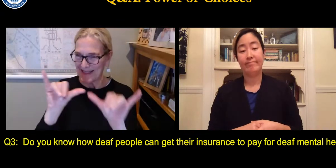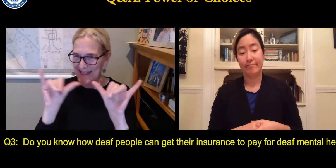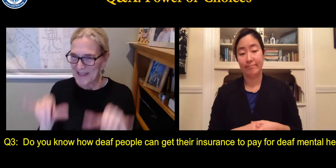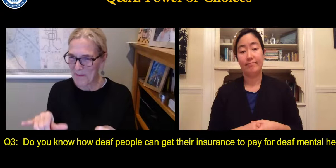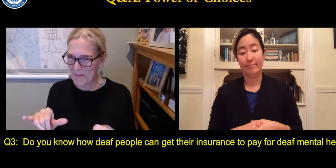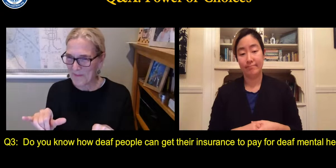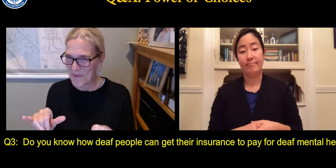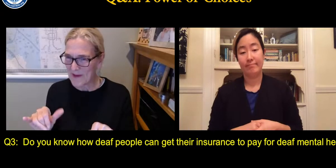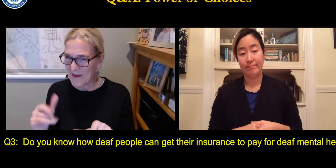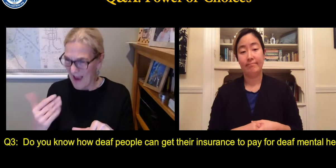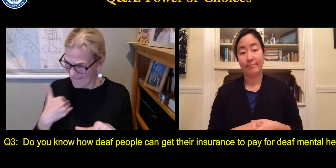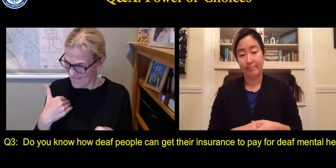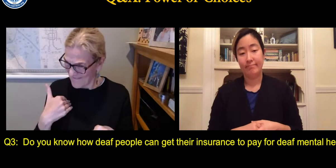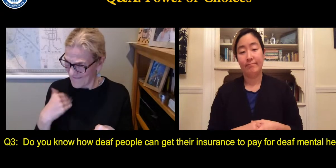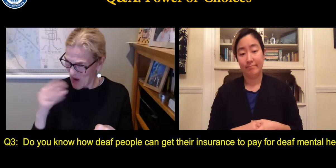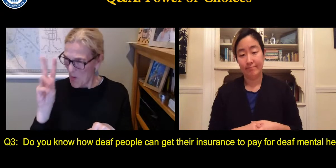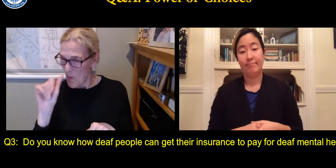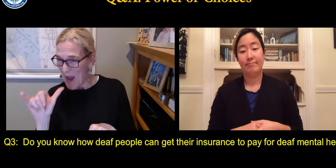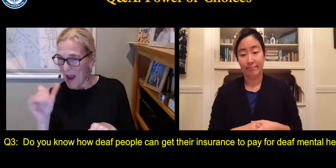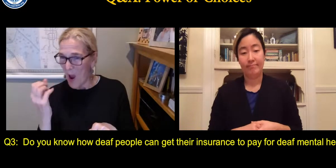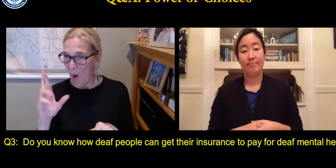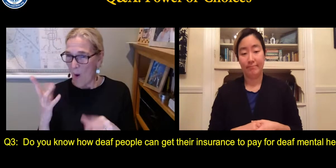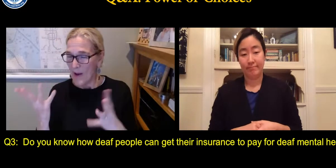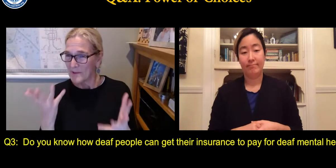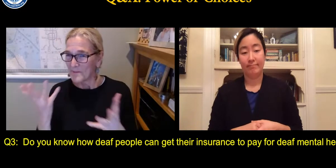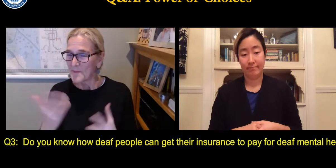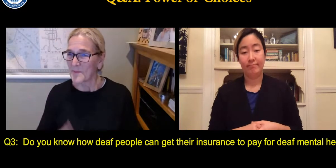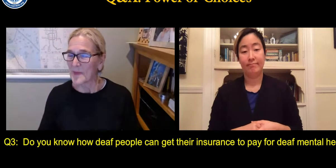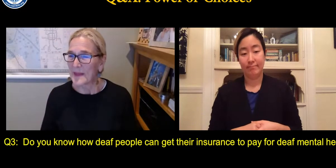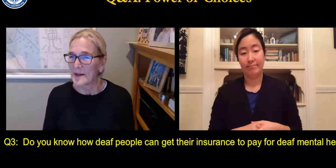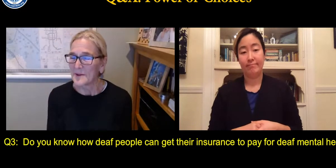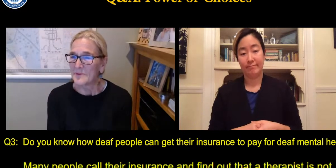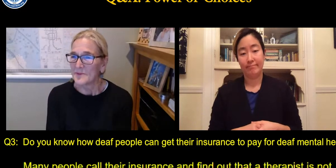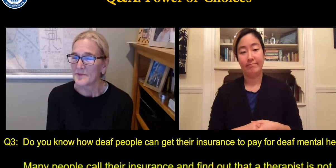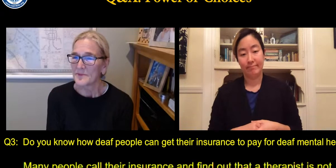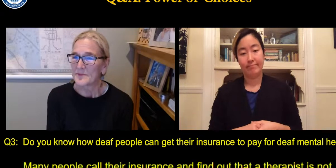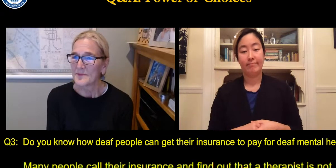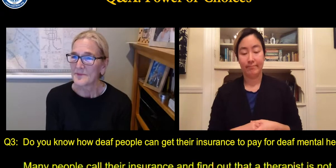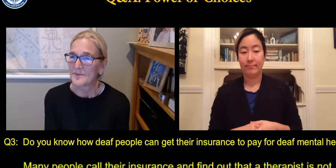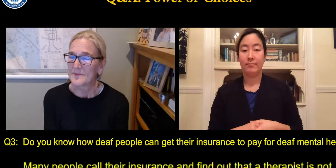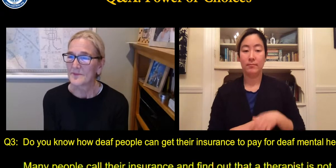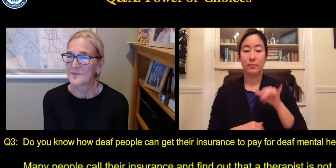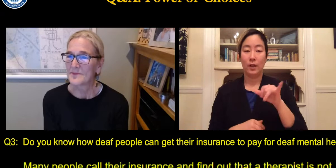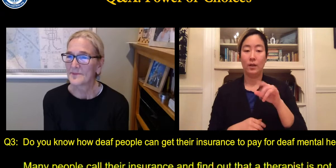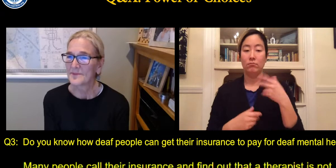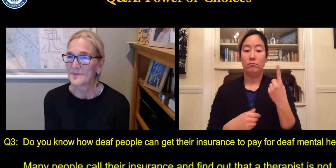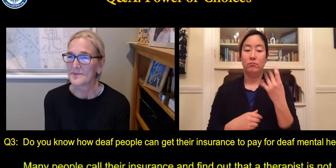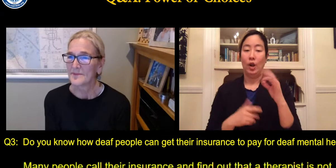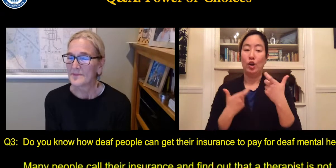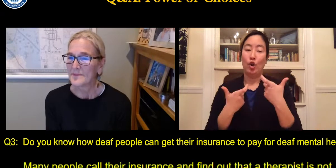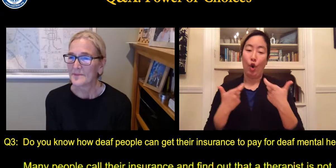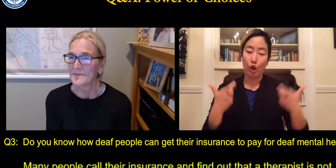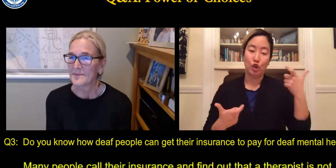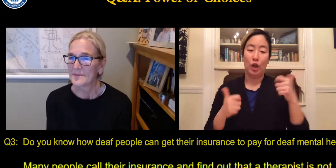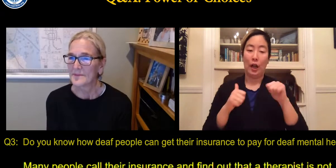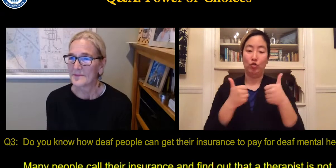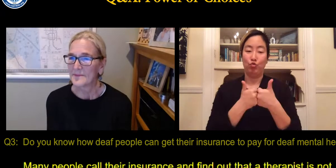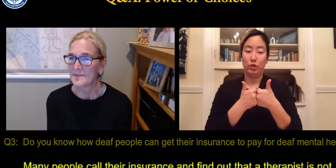people get a deaf therapist covered by their insurance? Is there a way to do that?